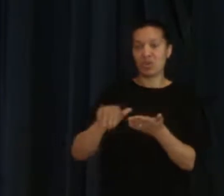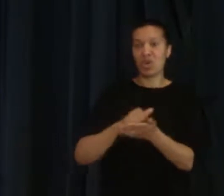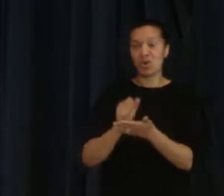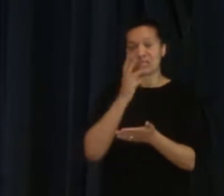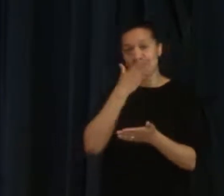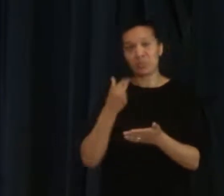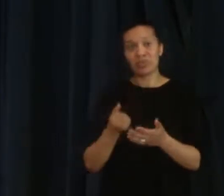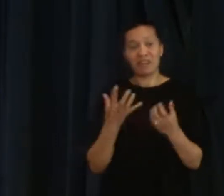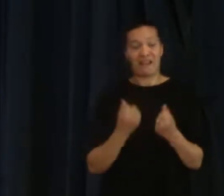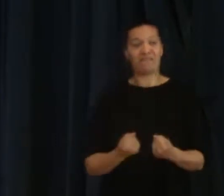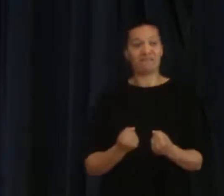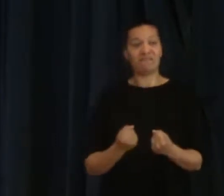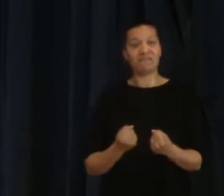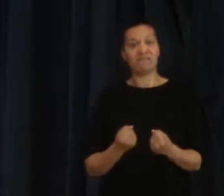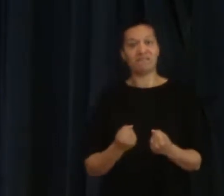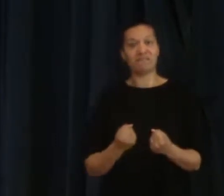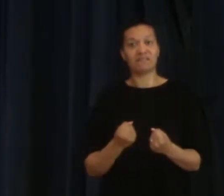minister.